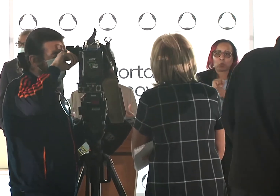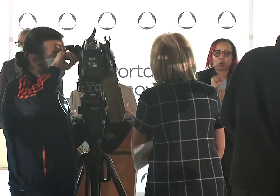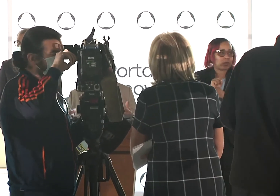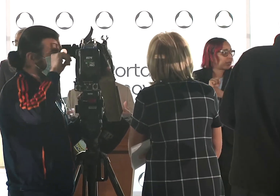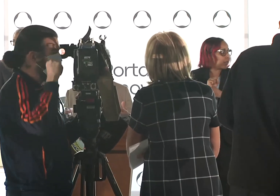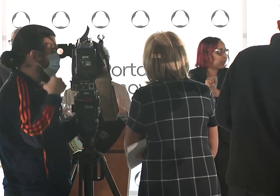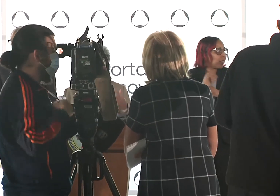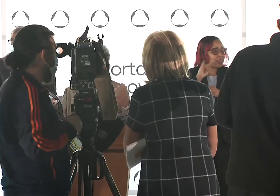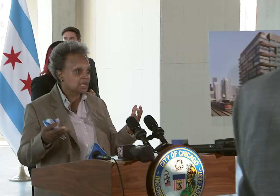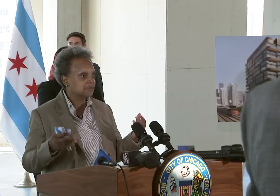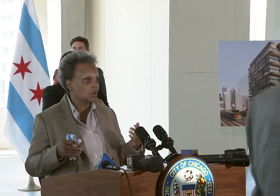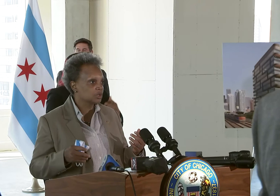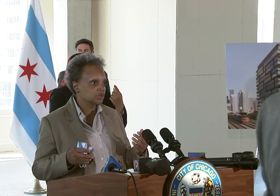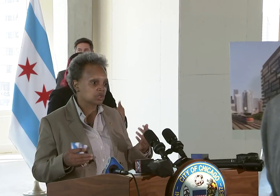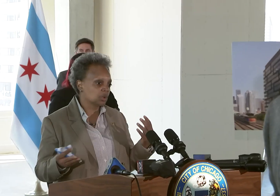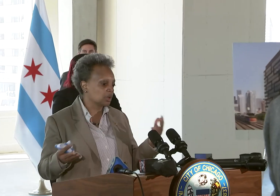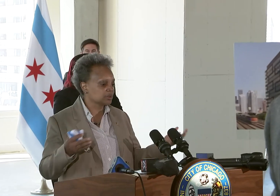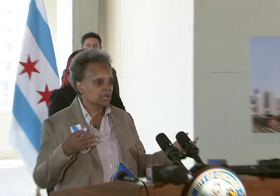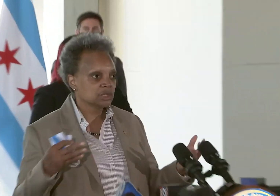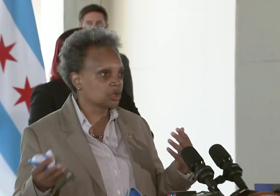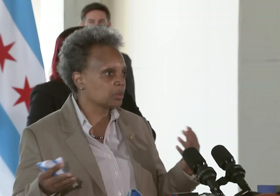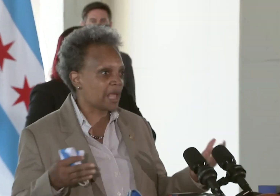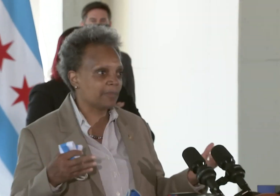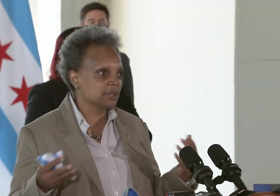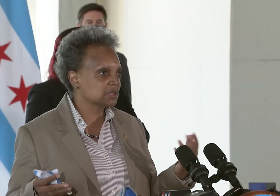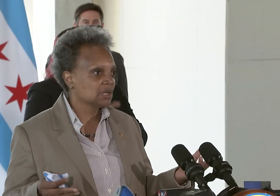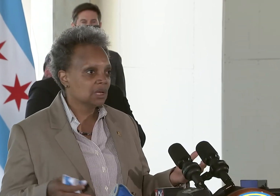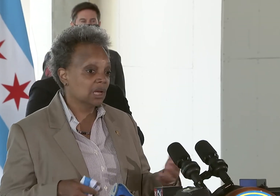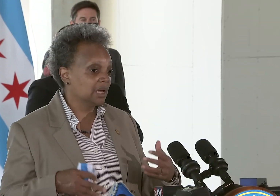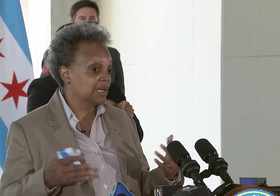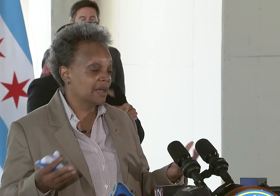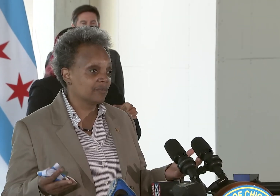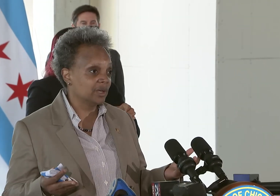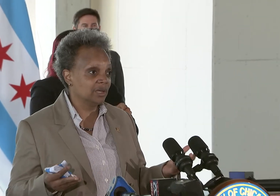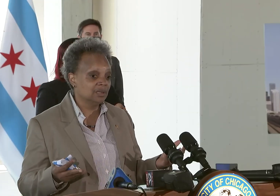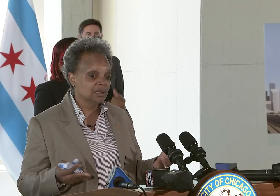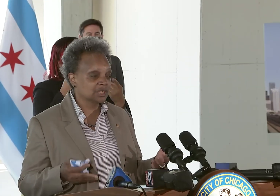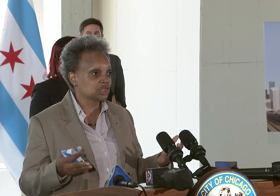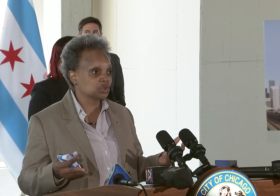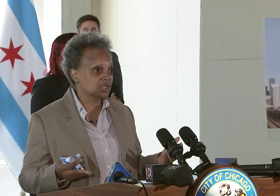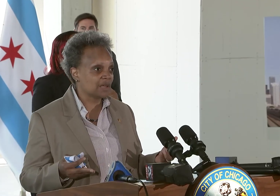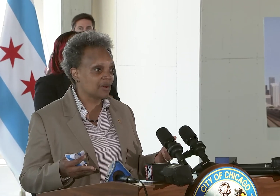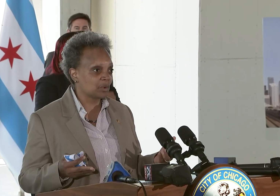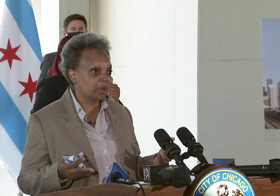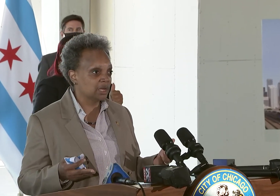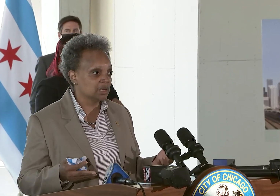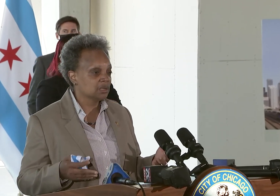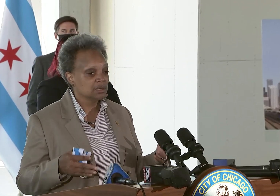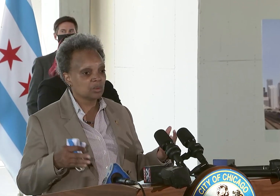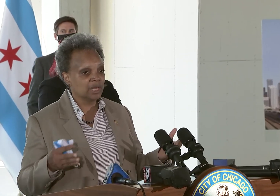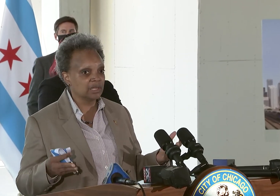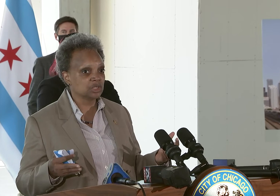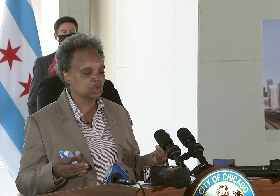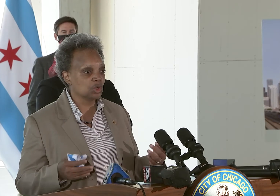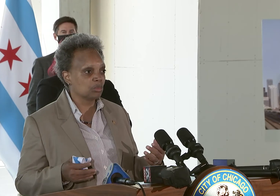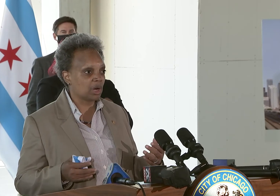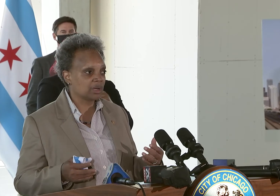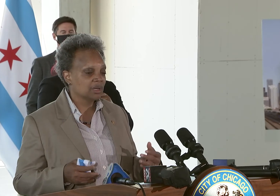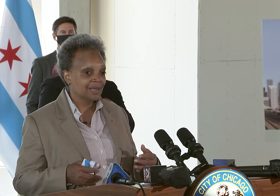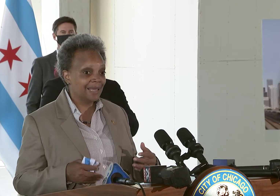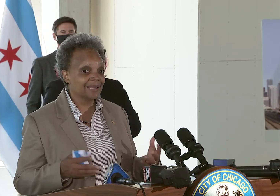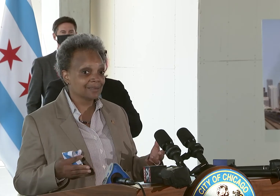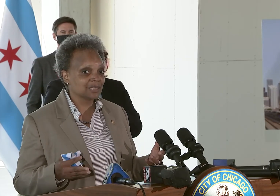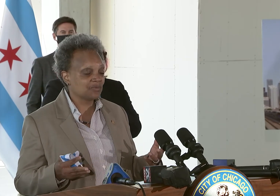And that's exactly what's happened. Yes, of course there's turnover. Turnover happens in every institution I've ever been in. We're hitting the 2-year